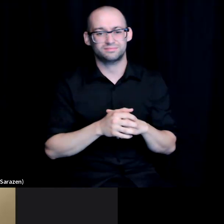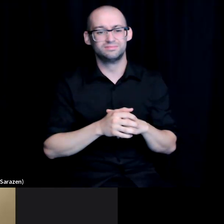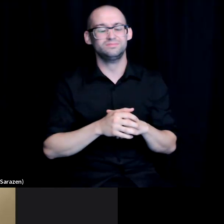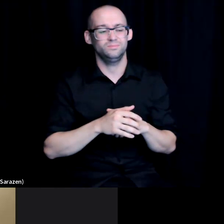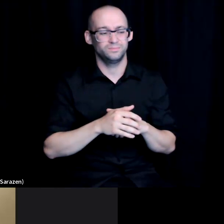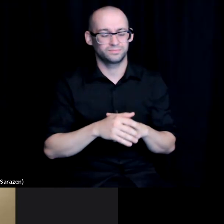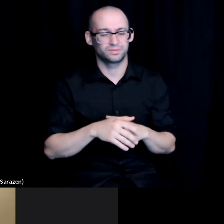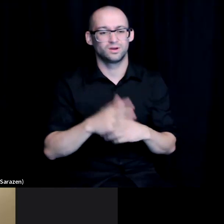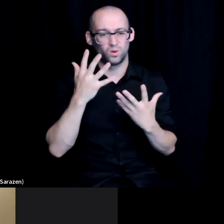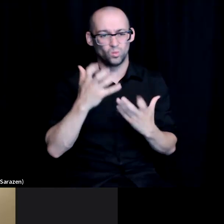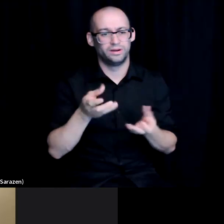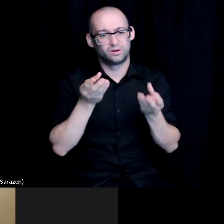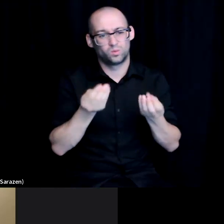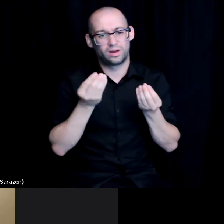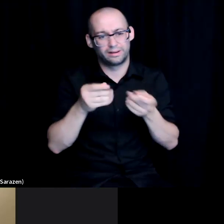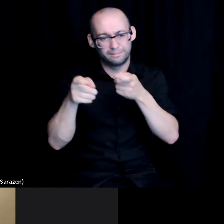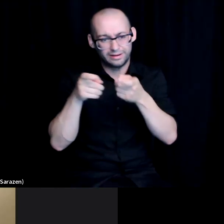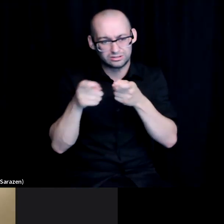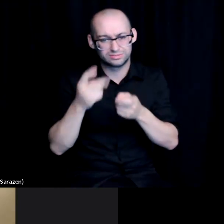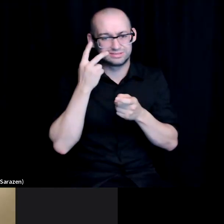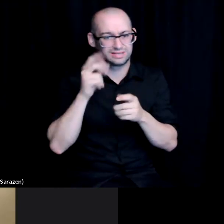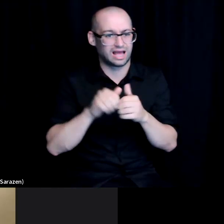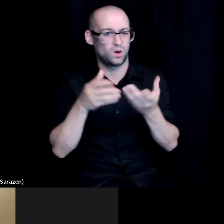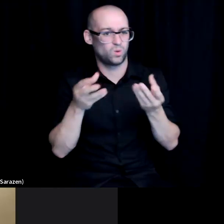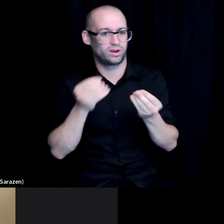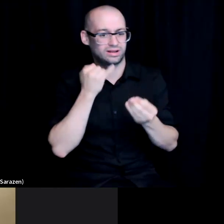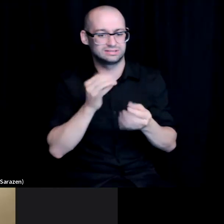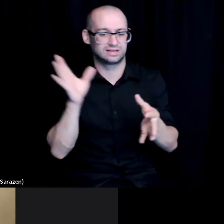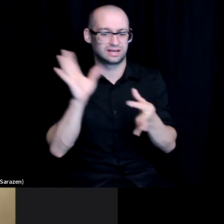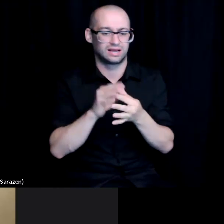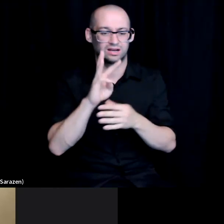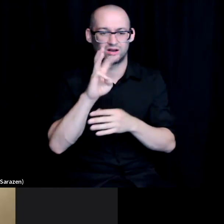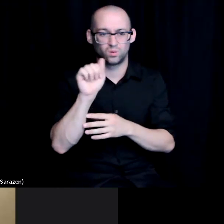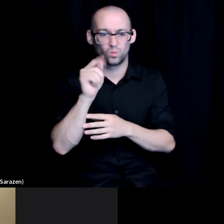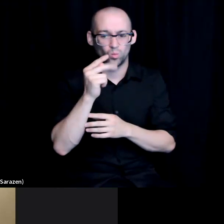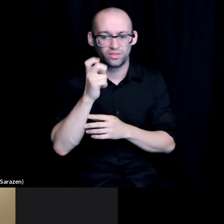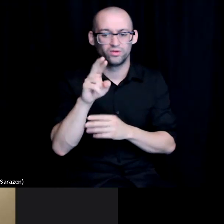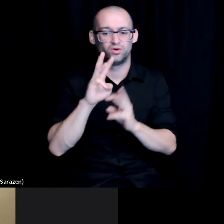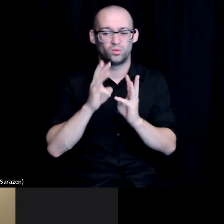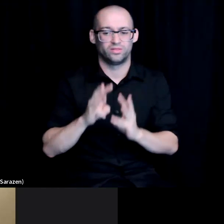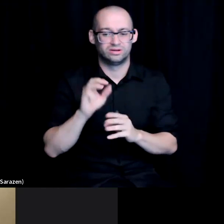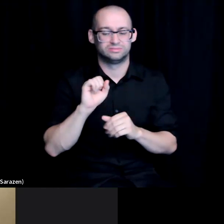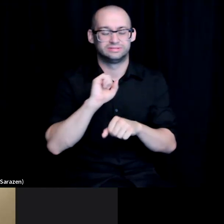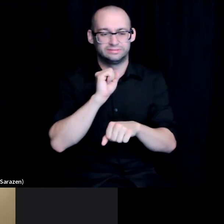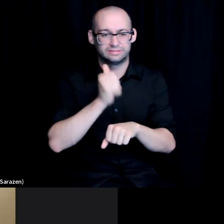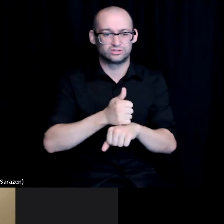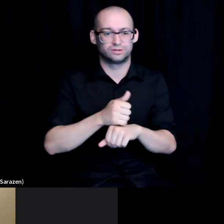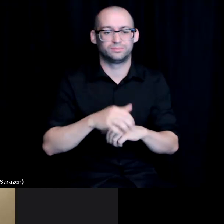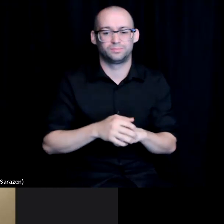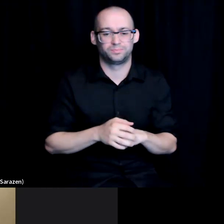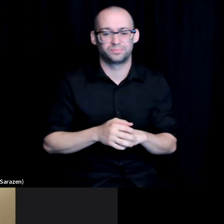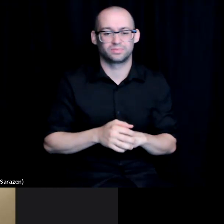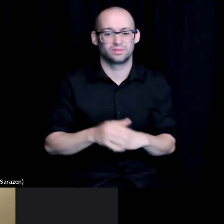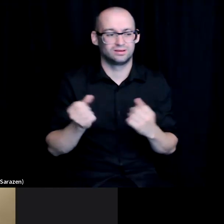measurements real time, connect our weather stations. There's just so much that is